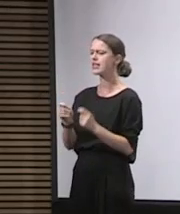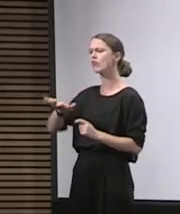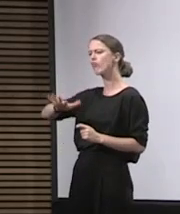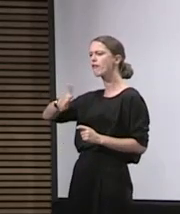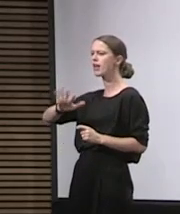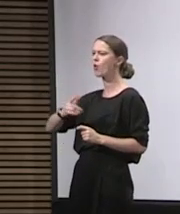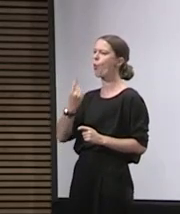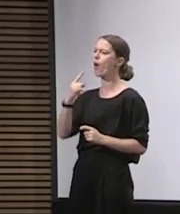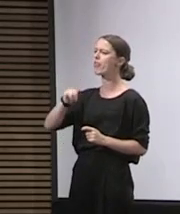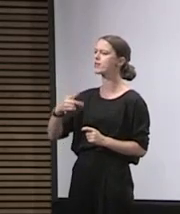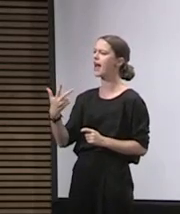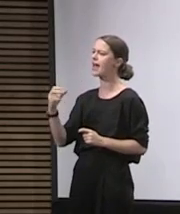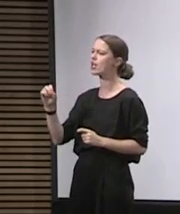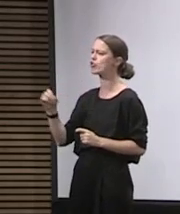average